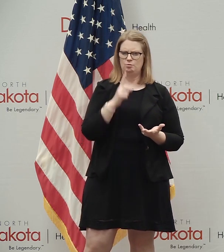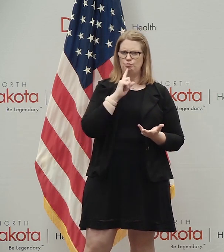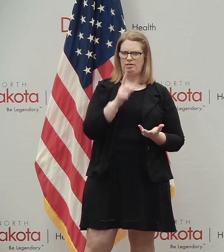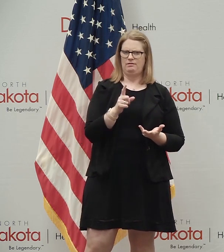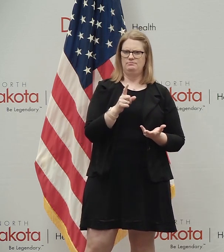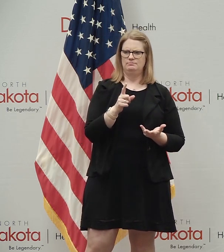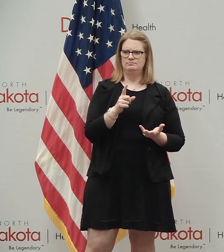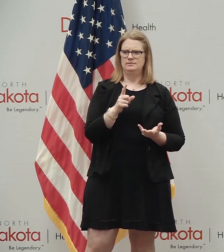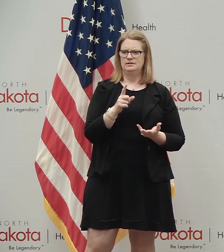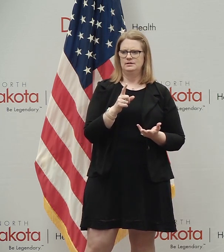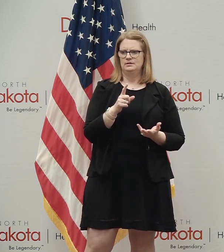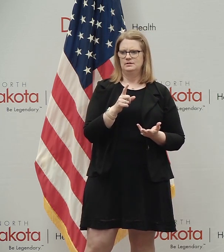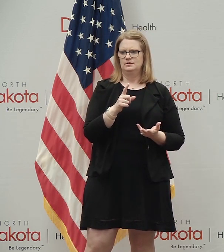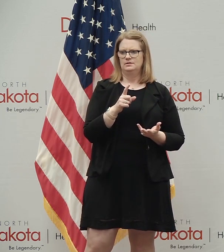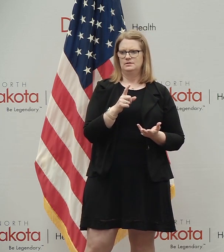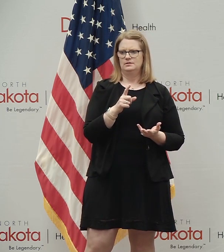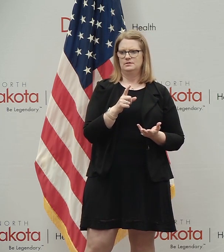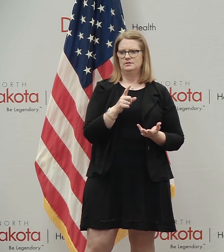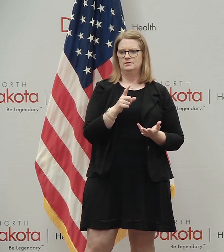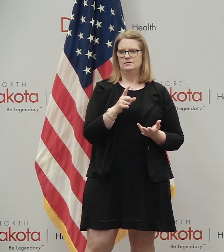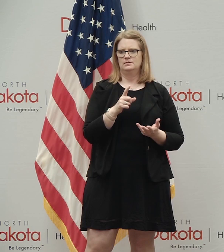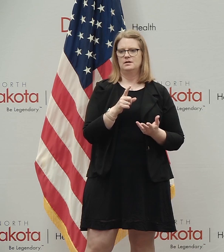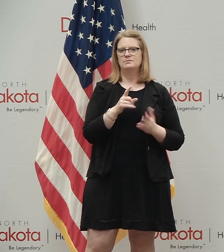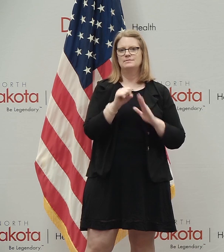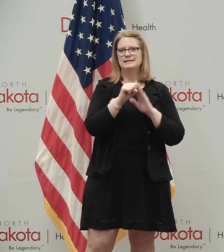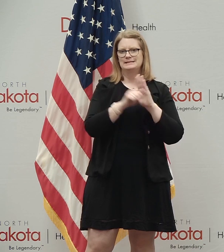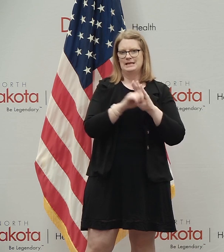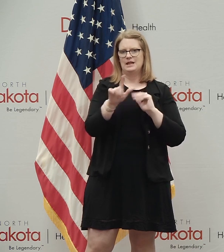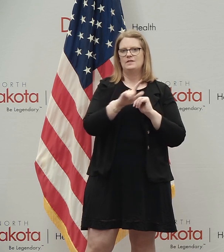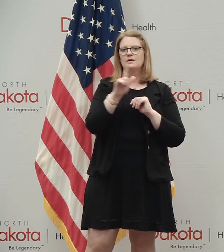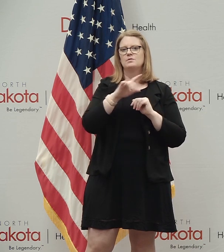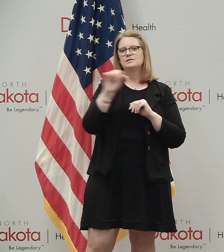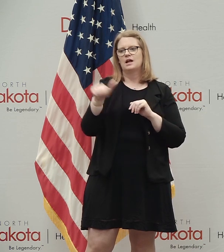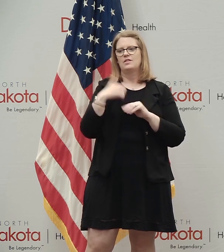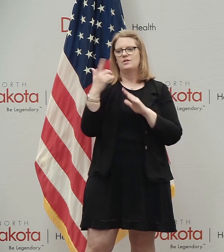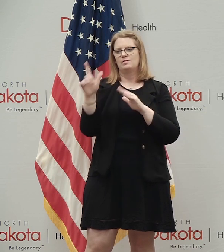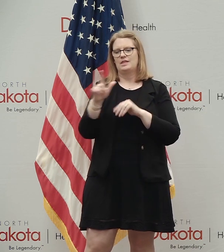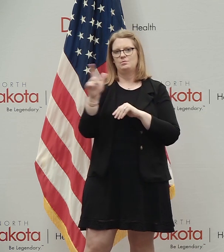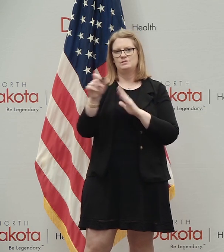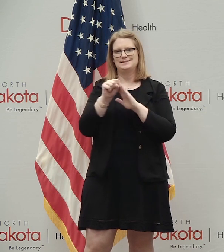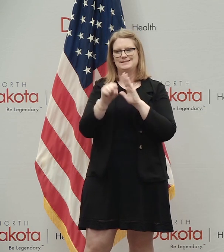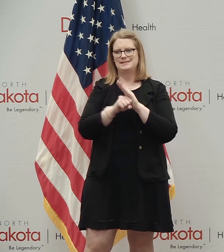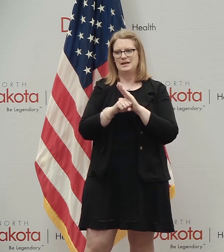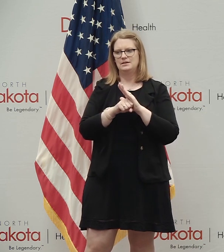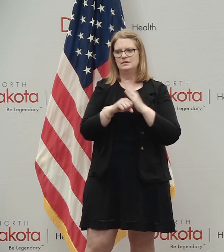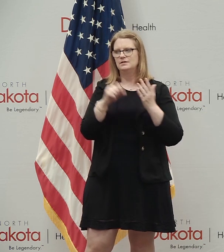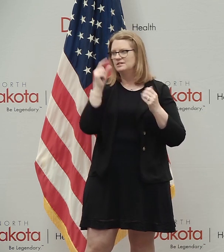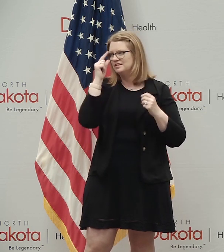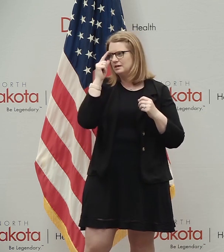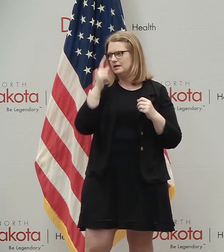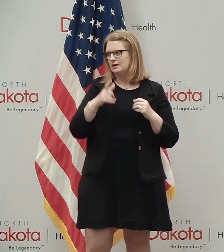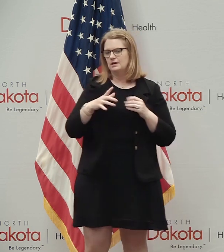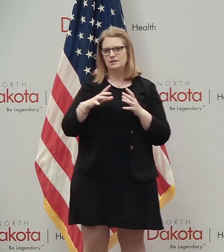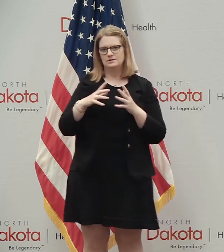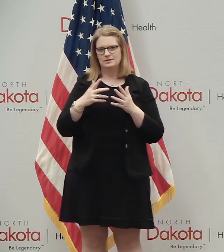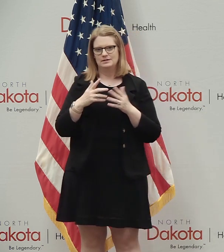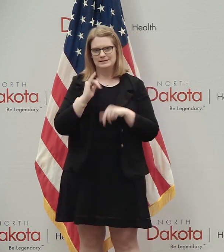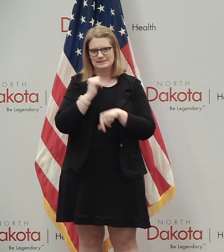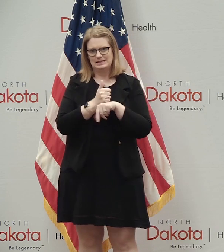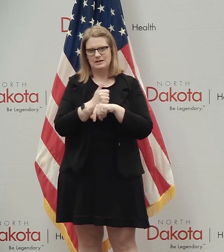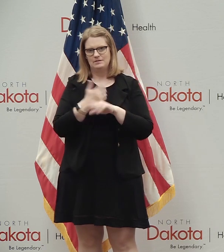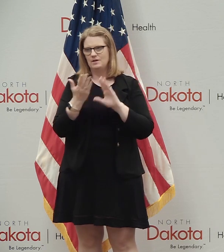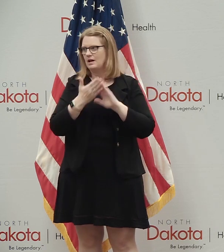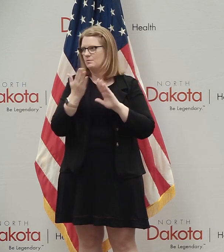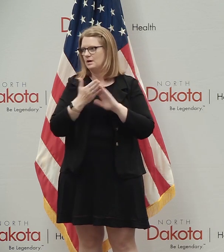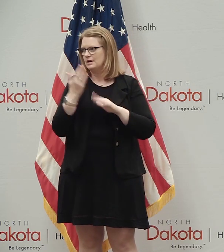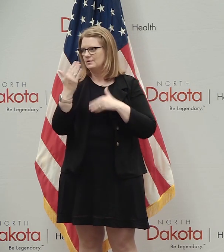to look at. The state library, along with other libraries in the state, will have, I'm sure, a set of operating procedures. And again, with